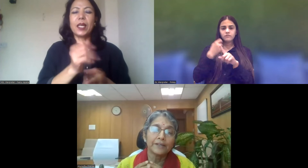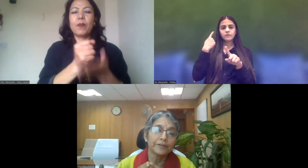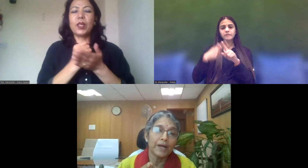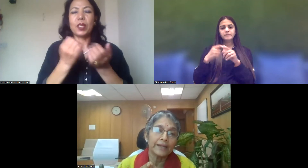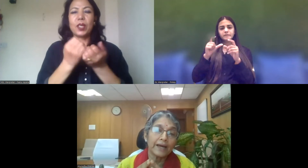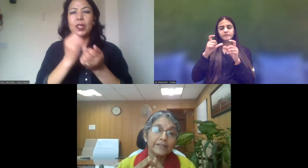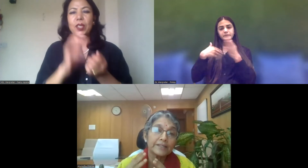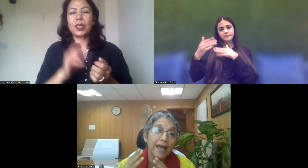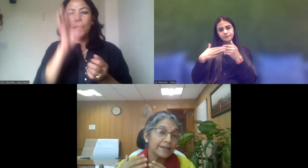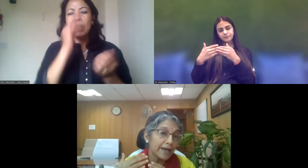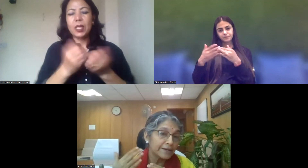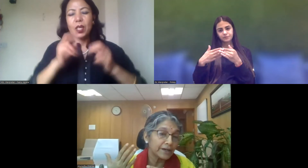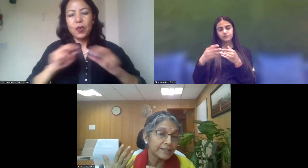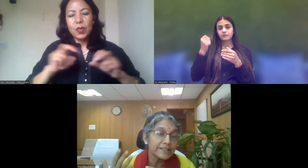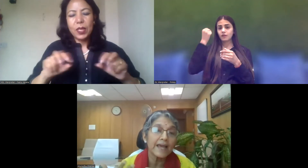and